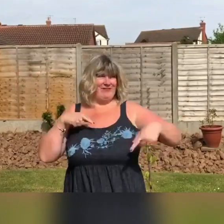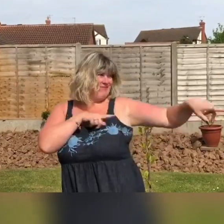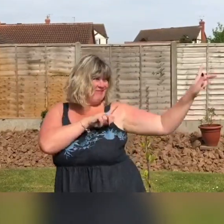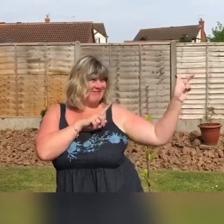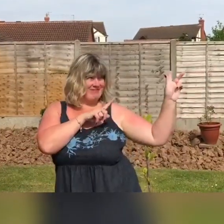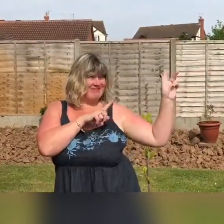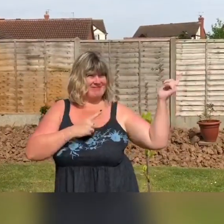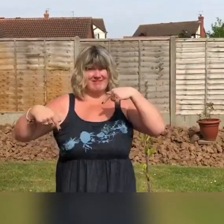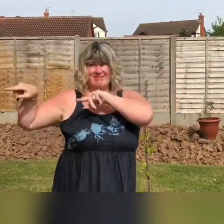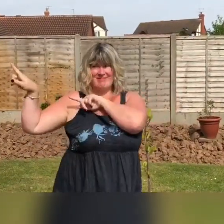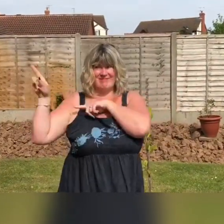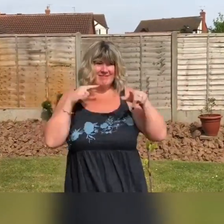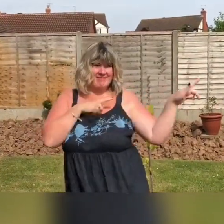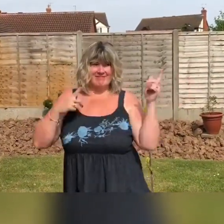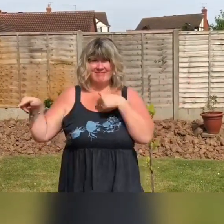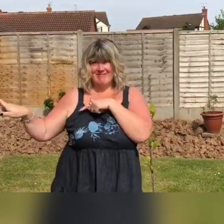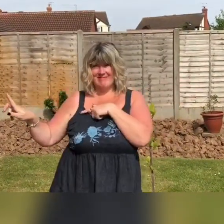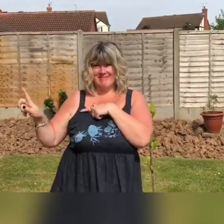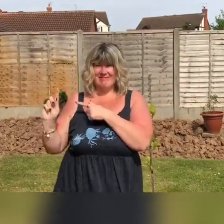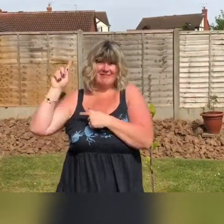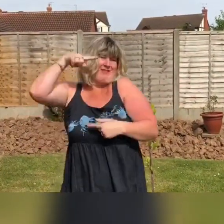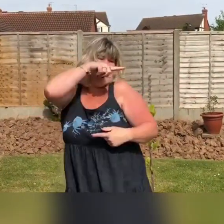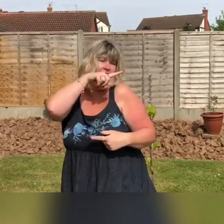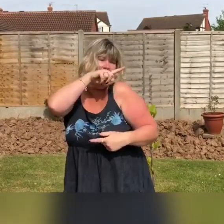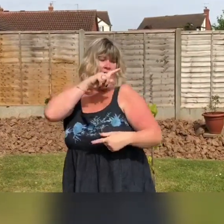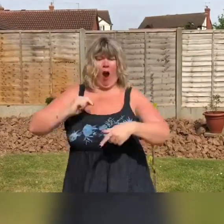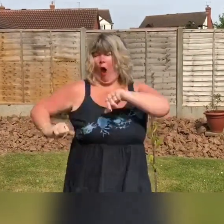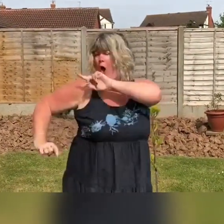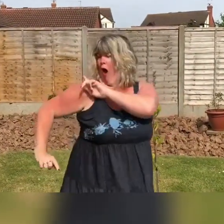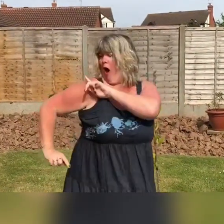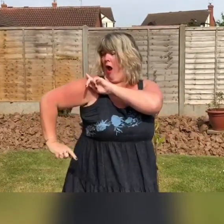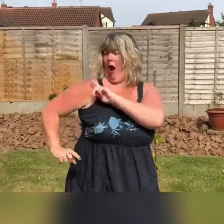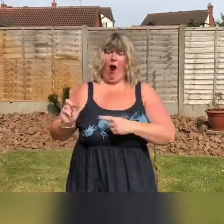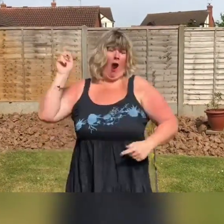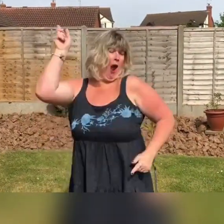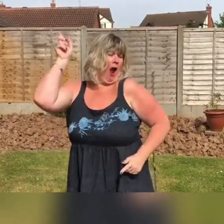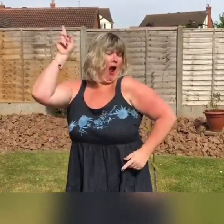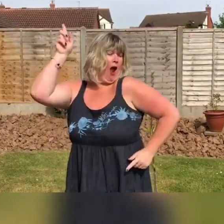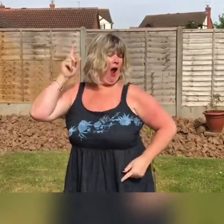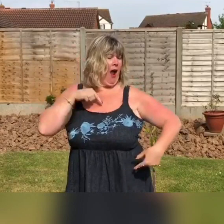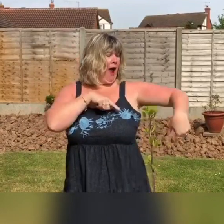Because I'm happy. Clap along if you feel like happy.